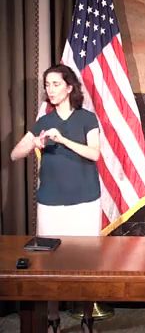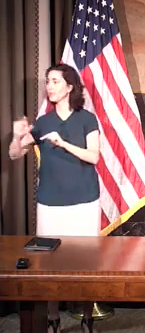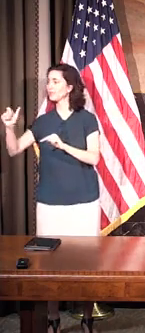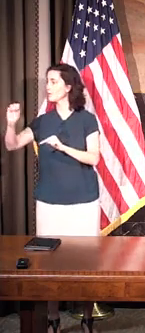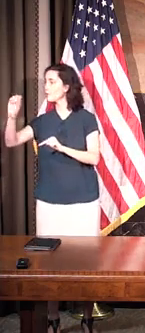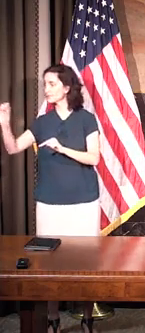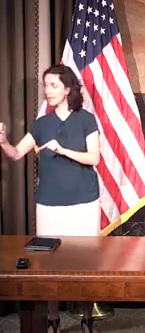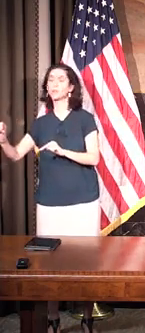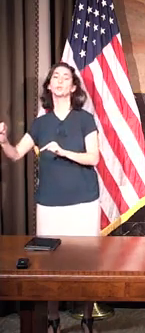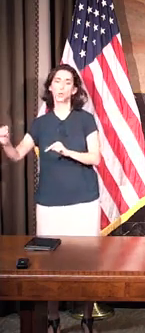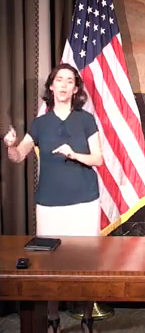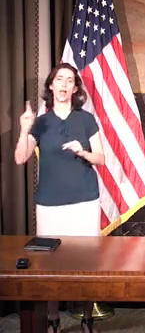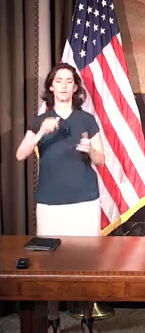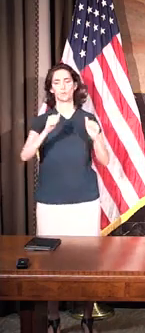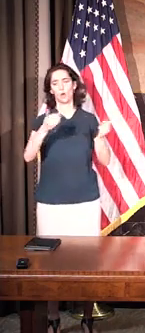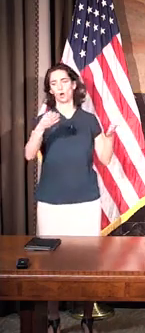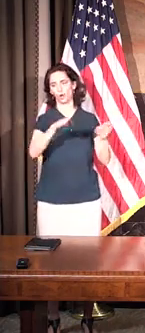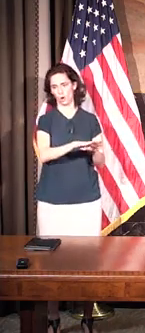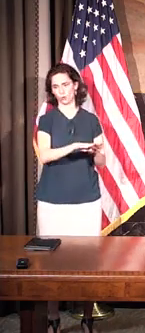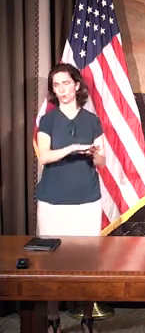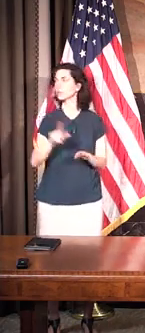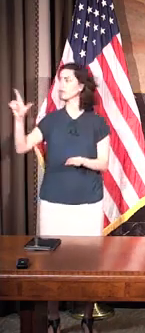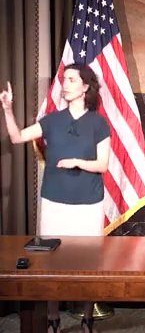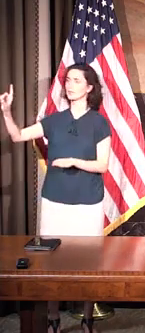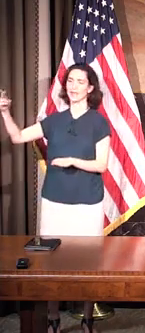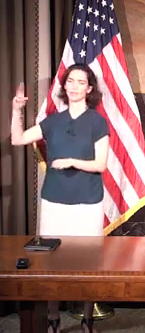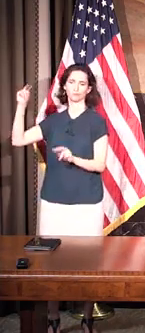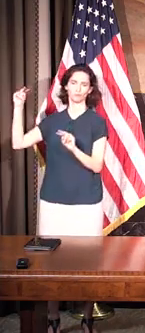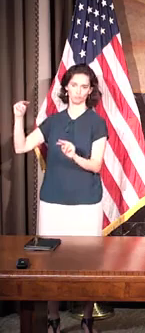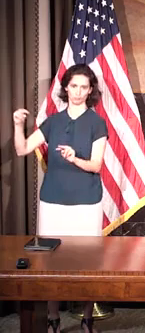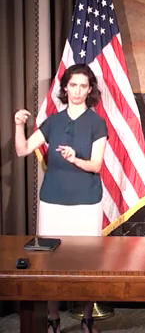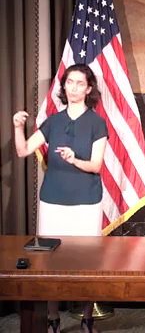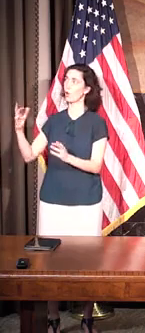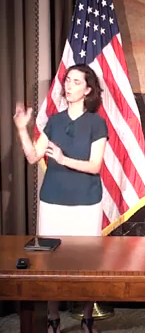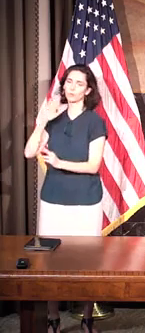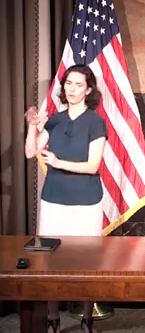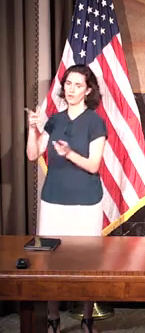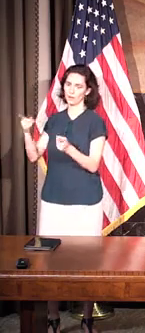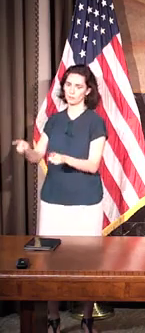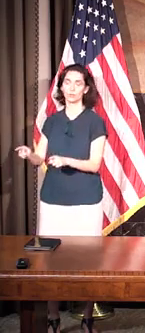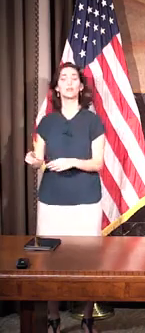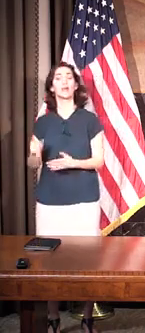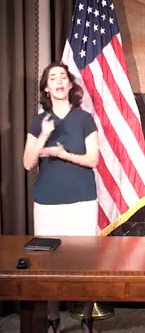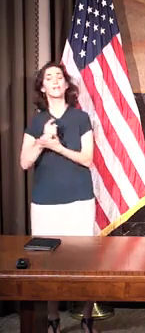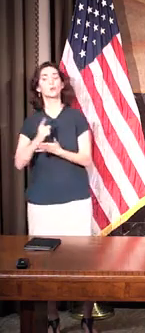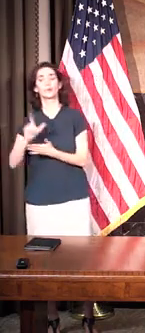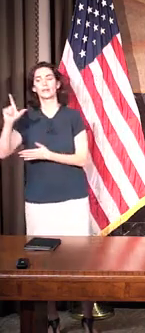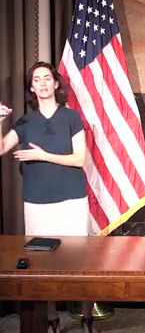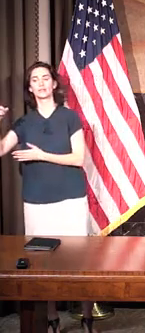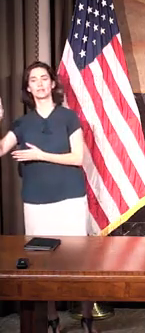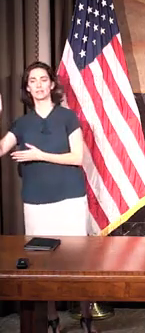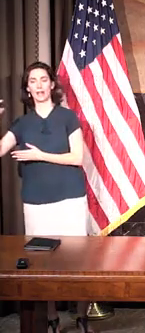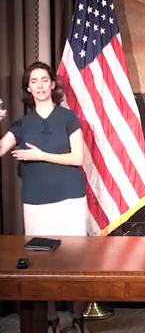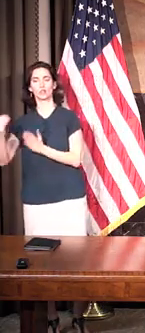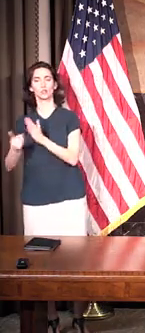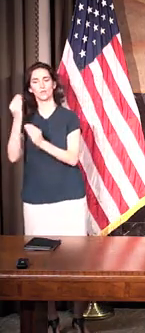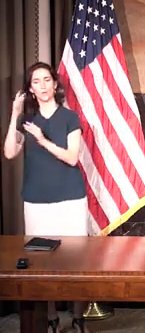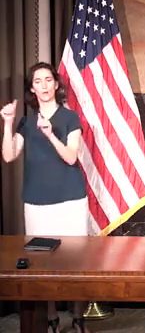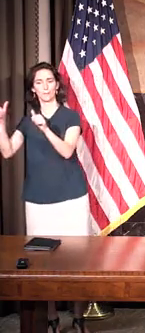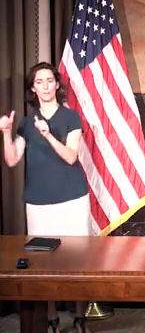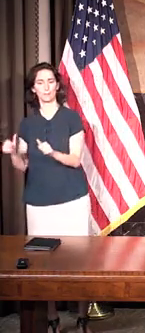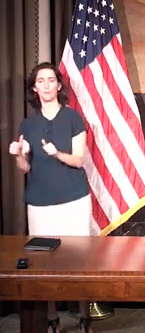happens. LDH updates this data weekly, and that happens on Wednesdays. Anyone can access it by visiting